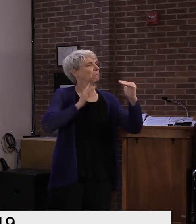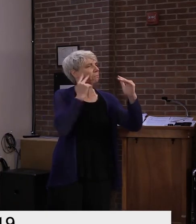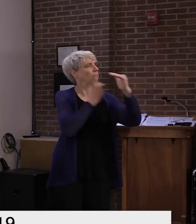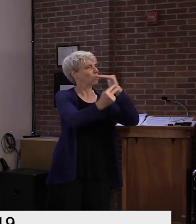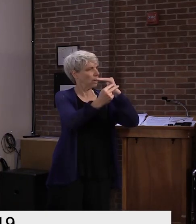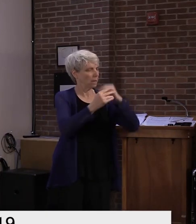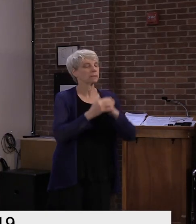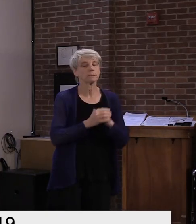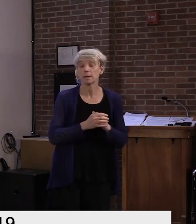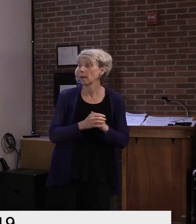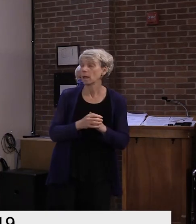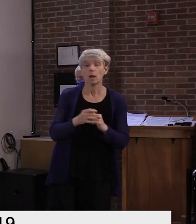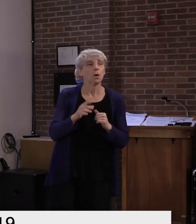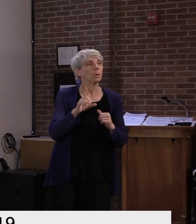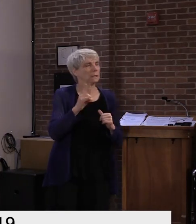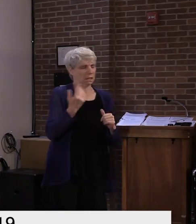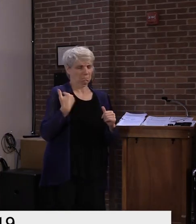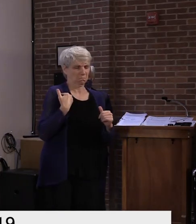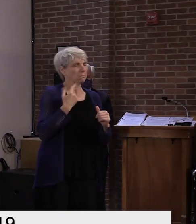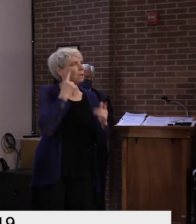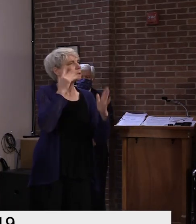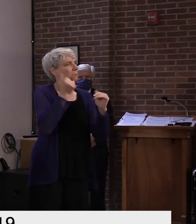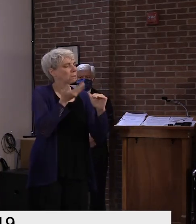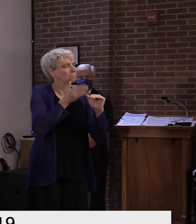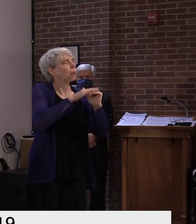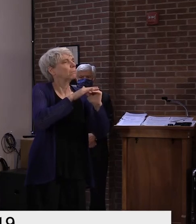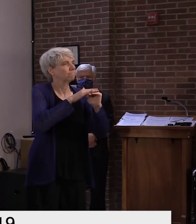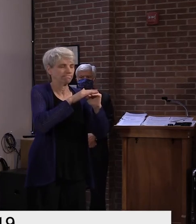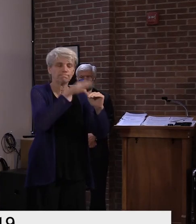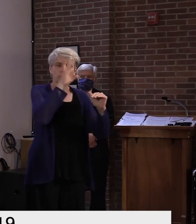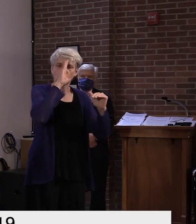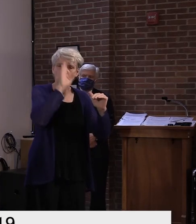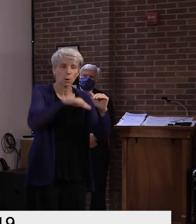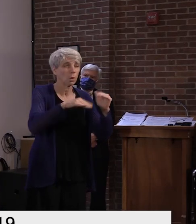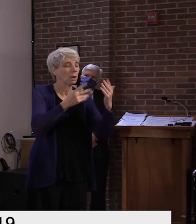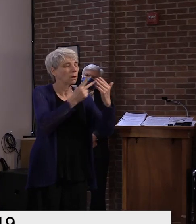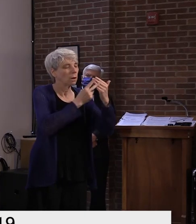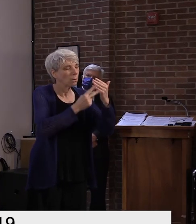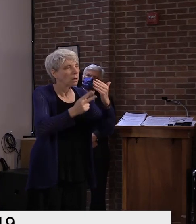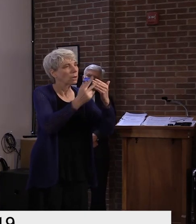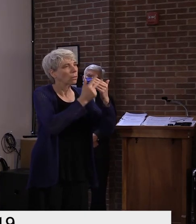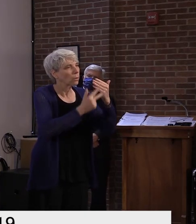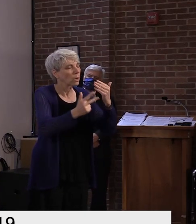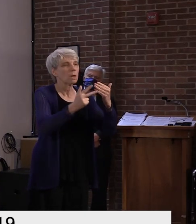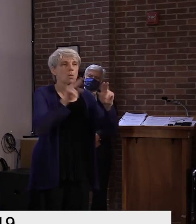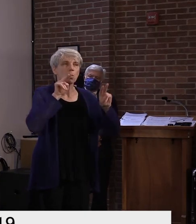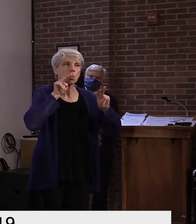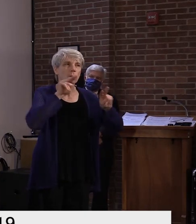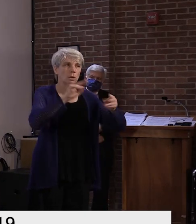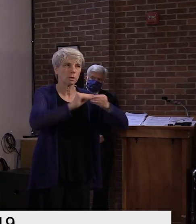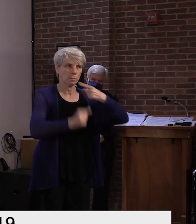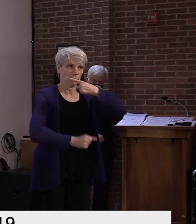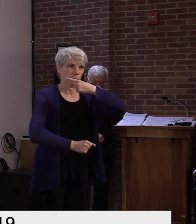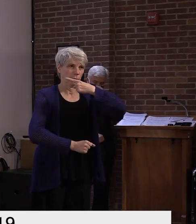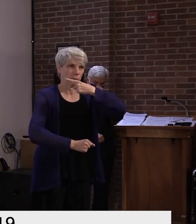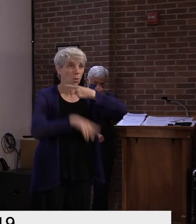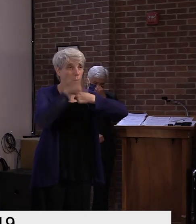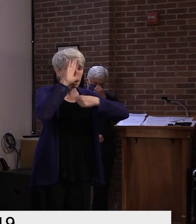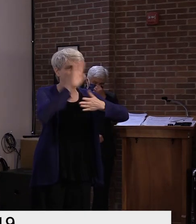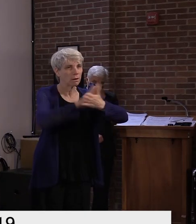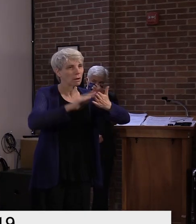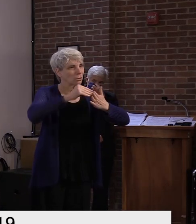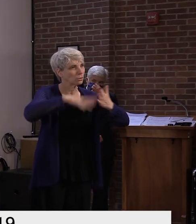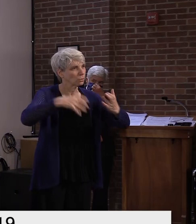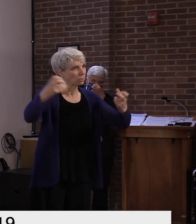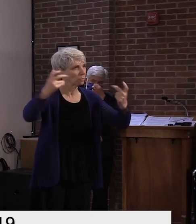also indicated that over the next 2 to 3 weeks, we're really going to have to watch this closely because we have a lot of college students coming back and